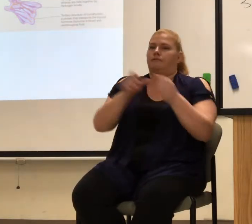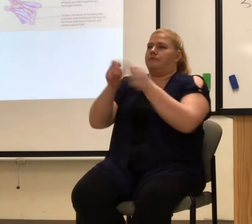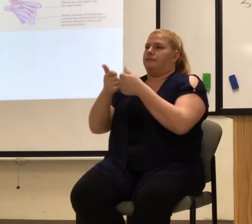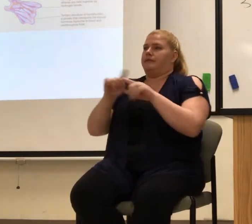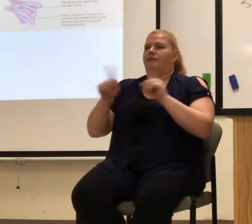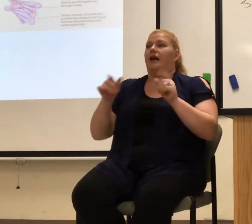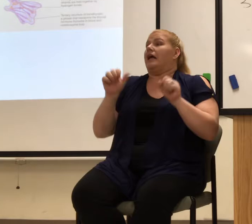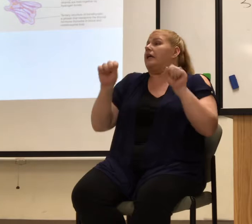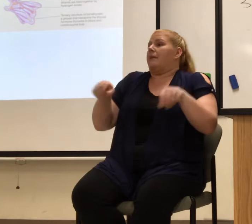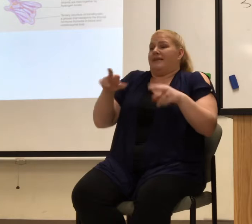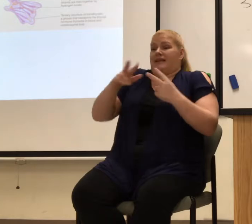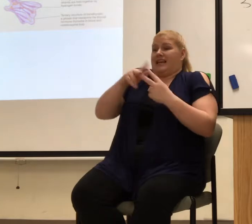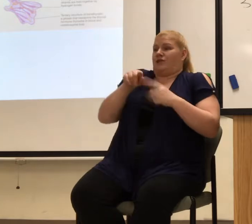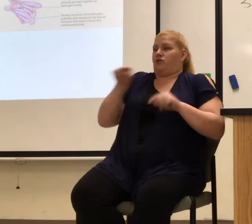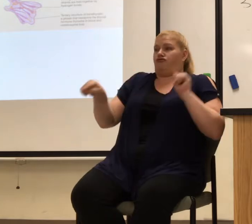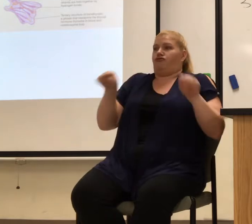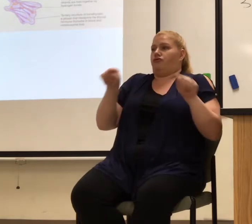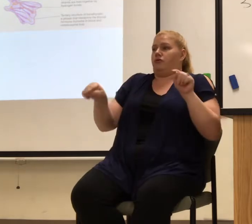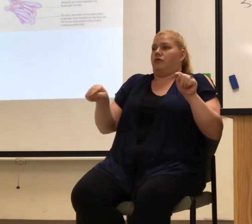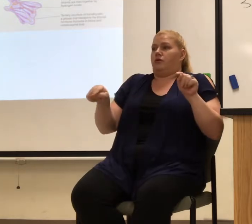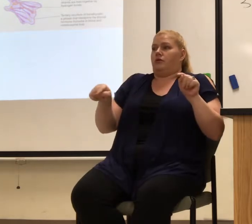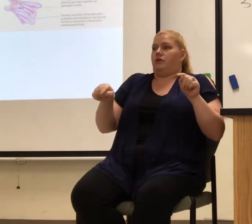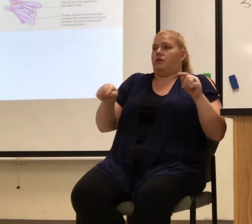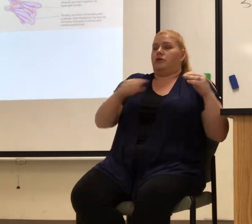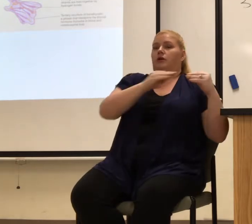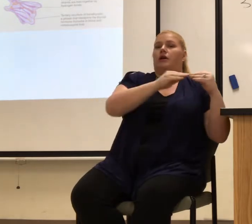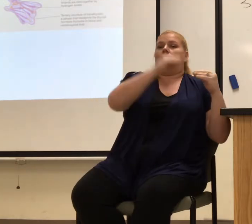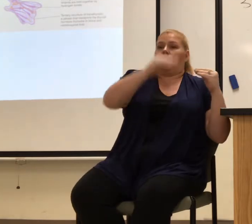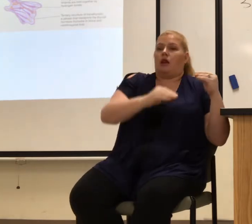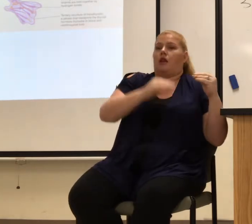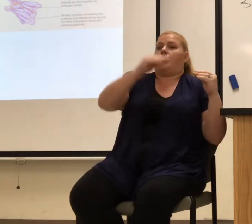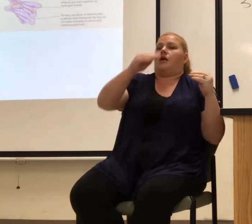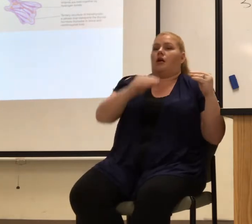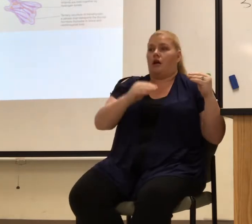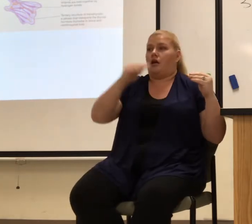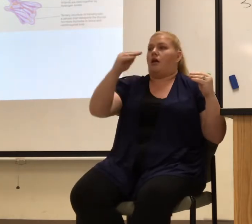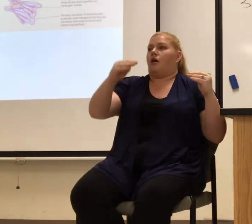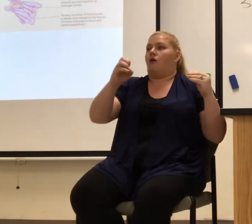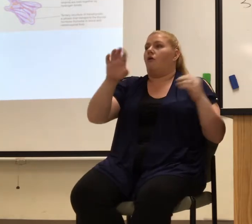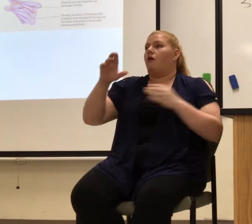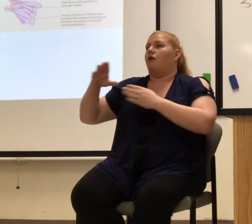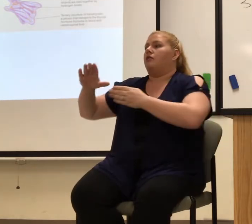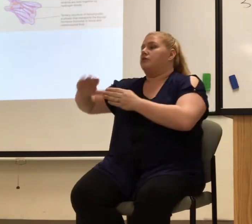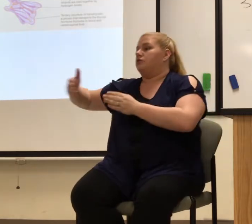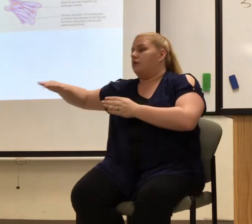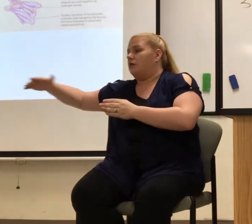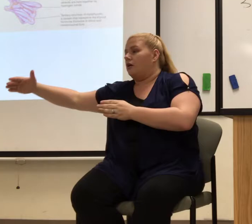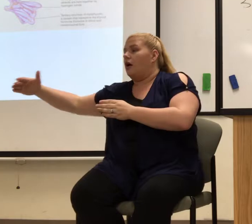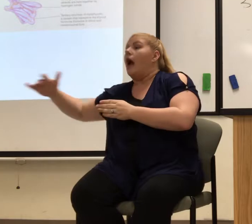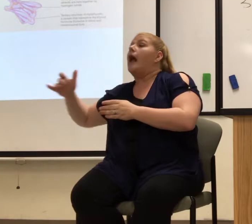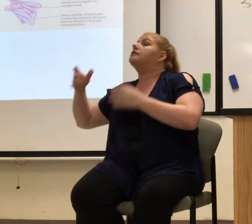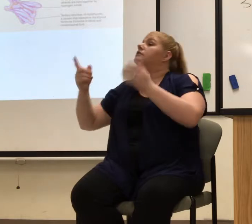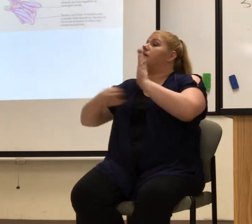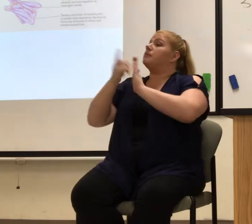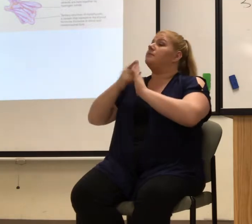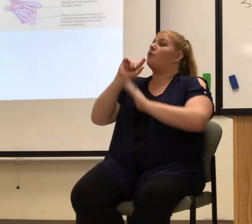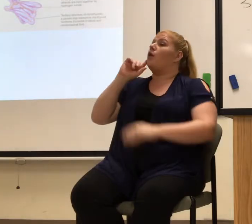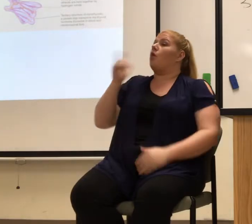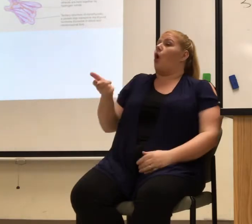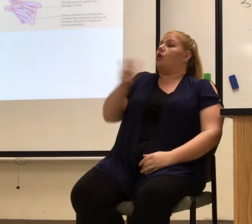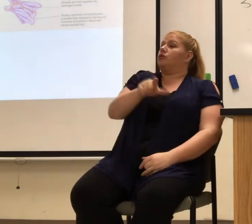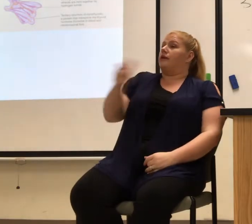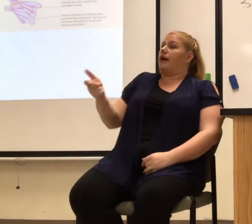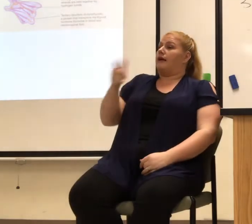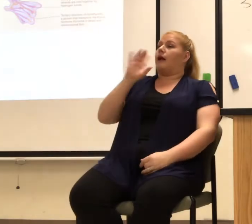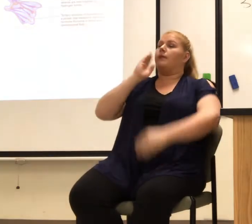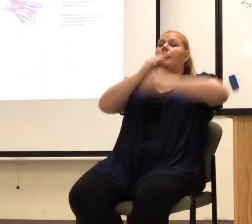So maybe you have alpha helix, continuous with the beta pleated sheet. Maybe you have another alpha helix, maybe another beta